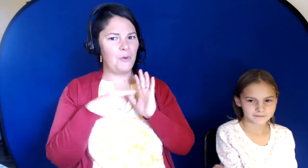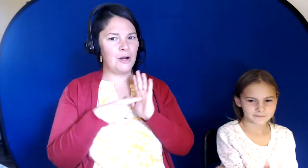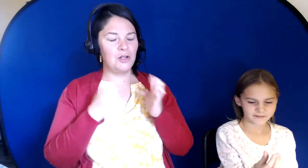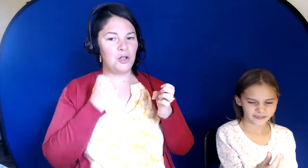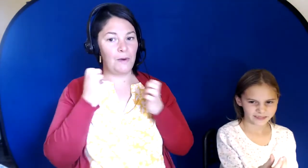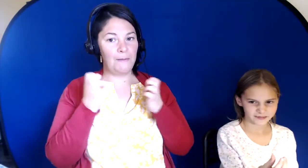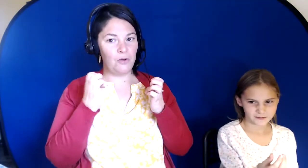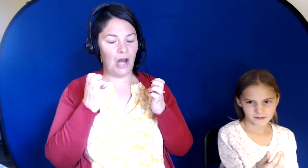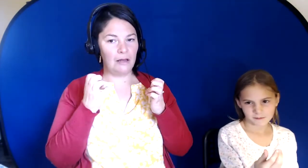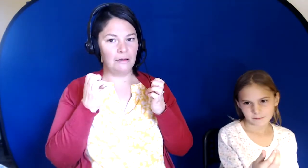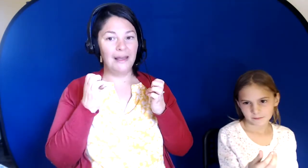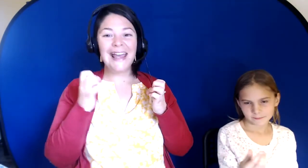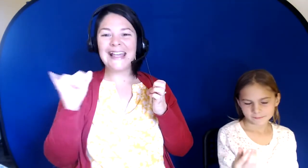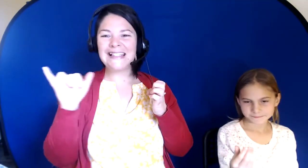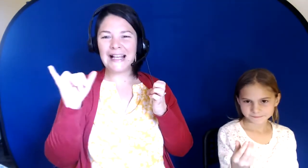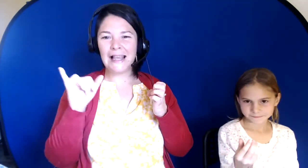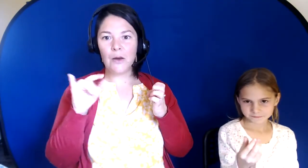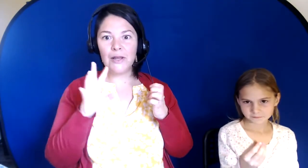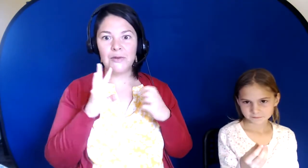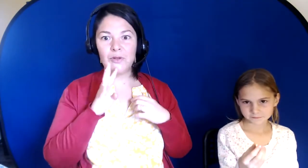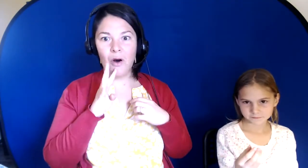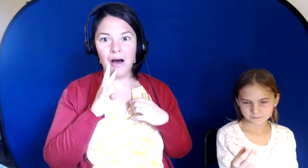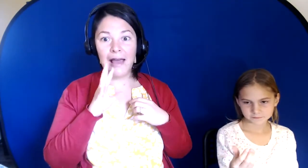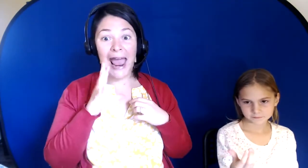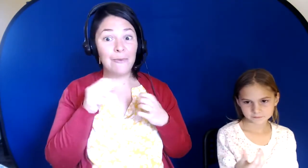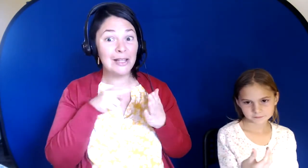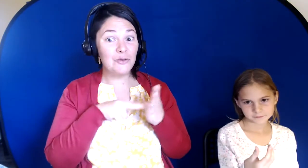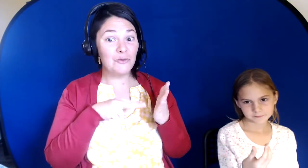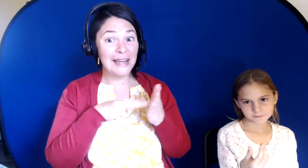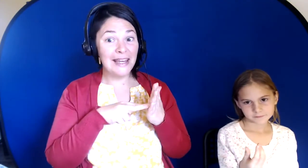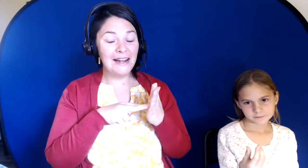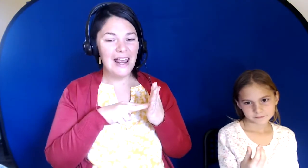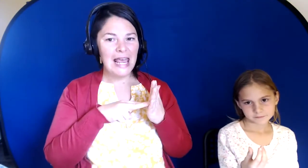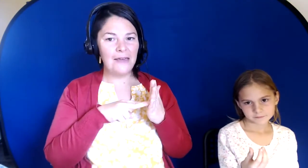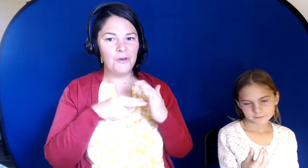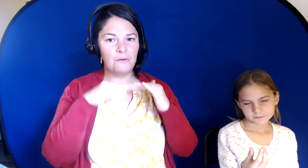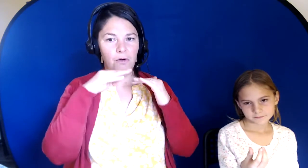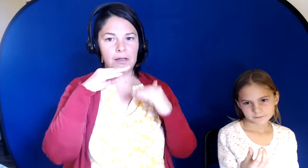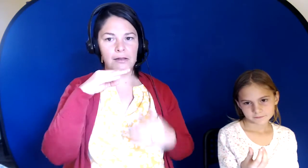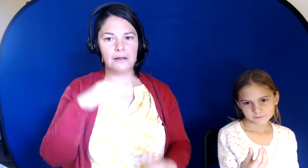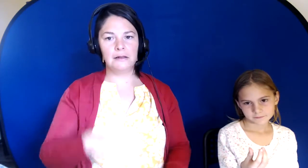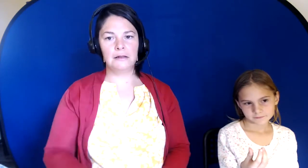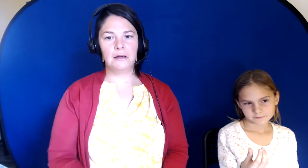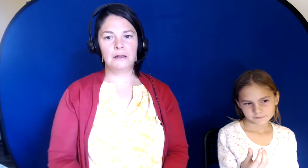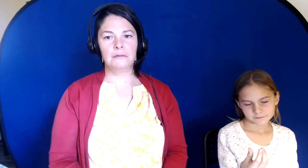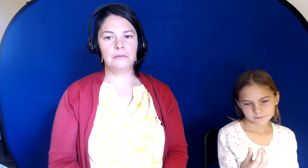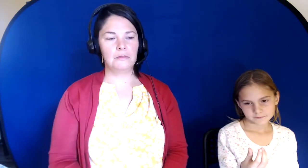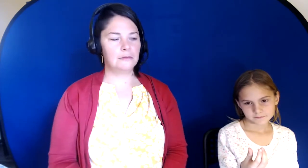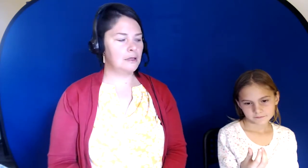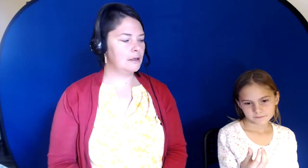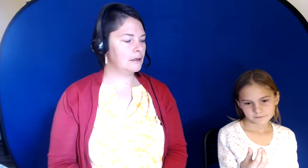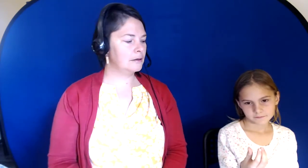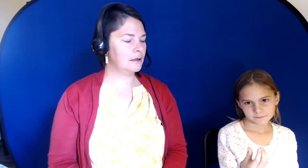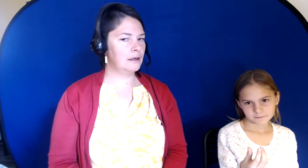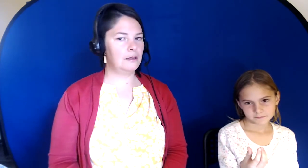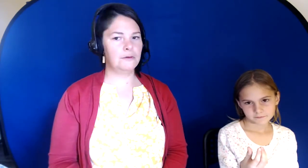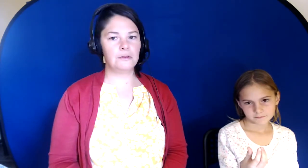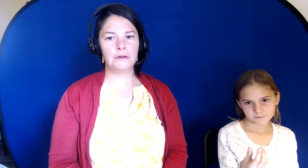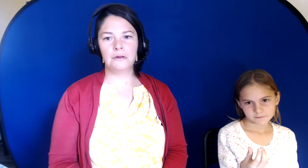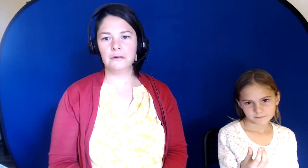to show emotion. It's kind of like when you talk and when you read, if your voice stays the same. Mila, I love your shirt.